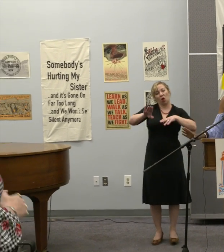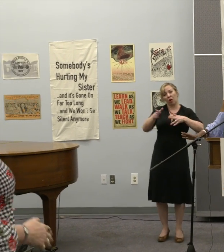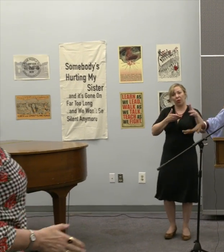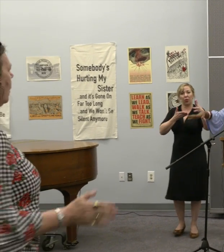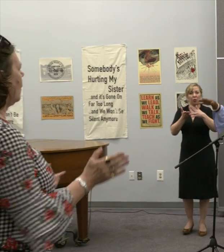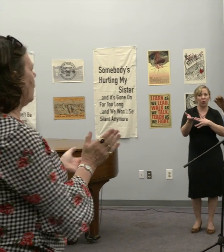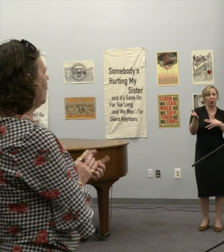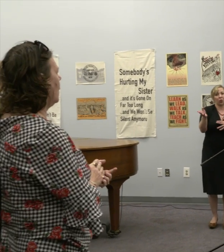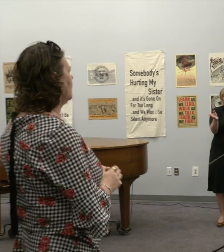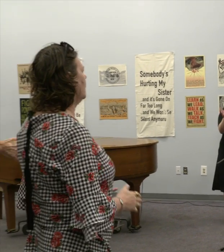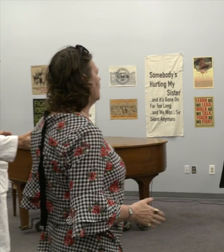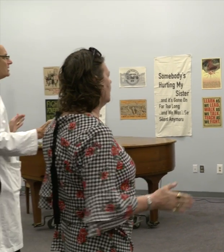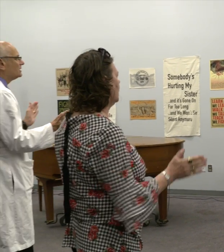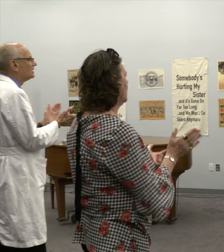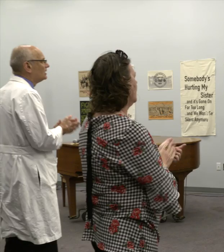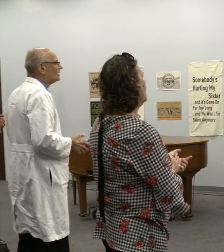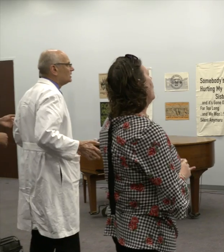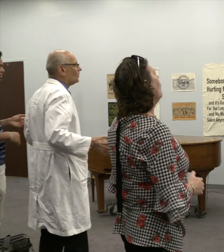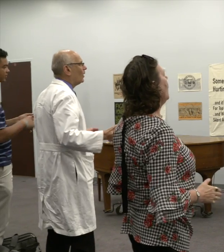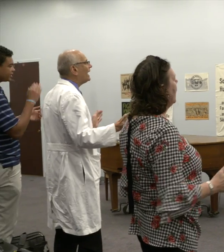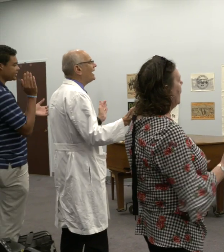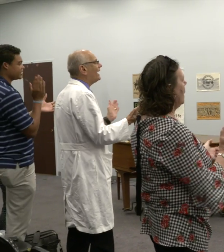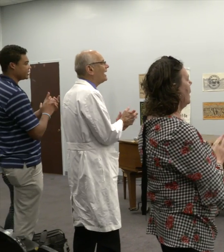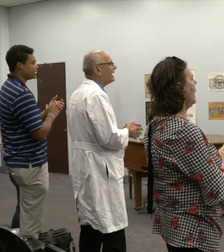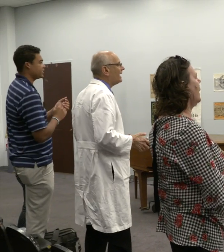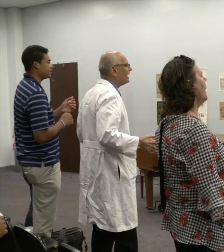Wade in the water. Oh,